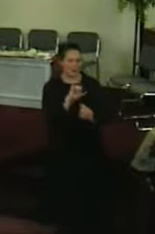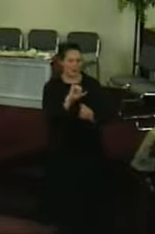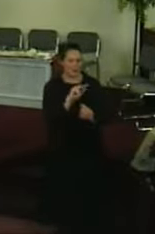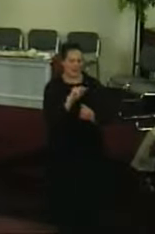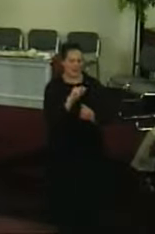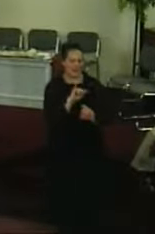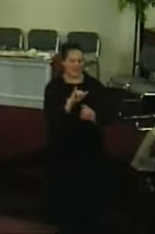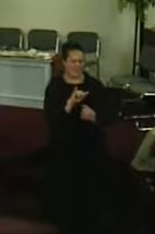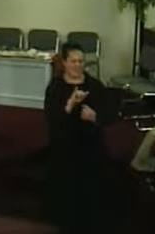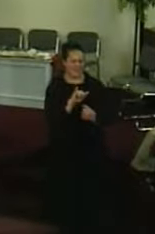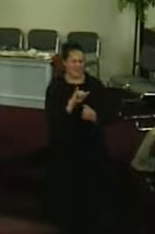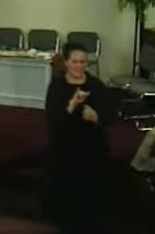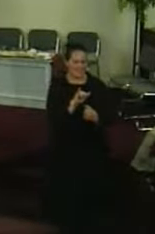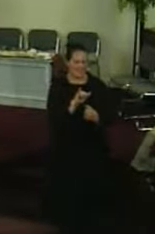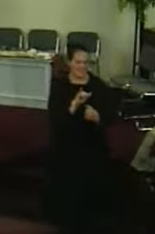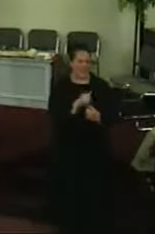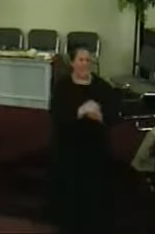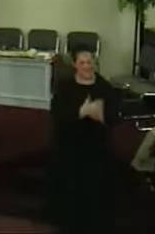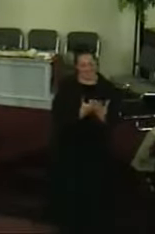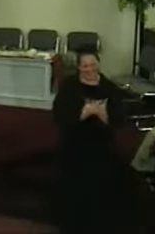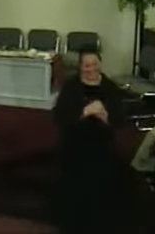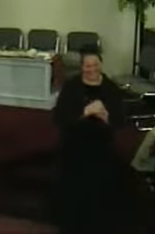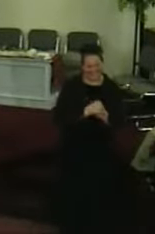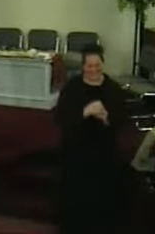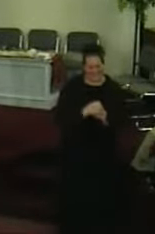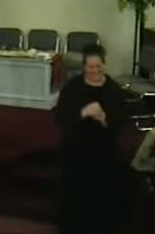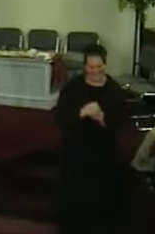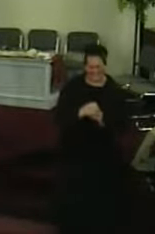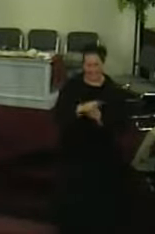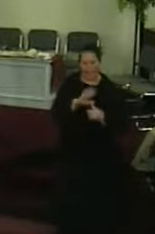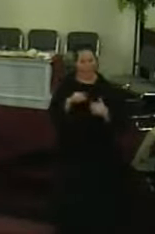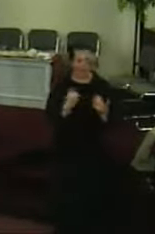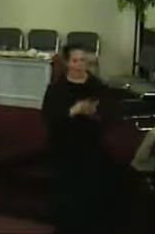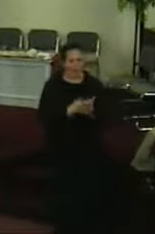All we see is manna.